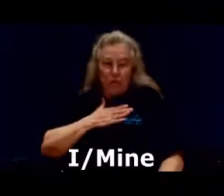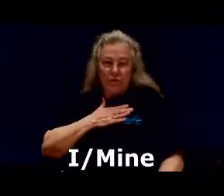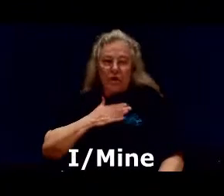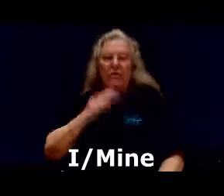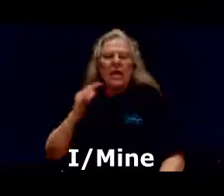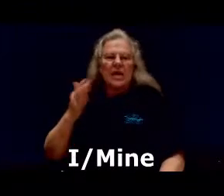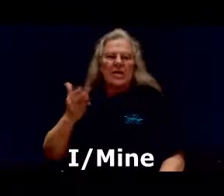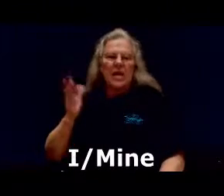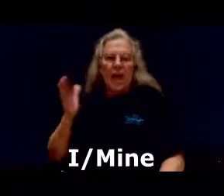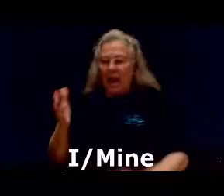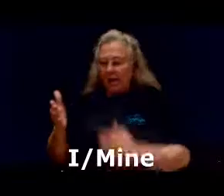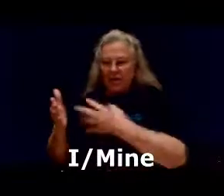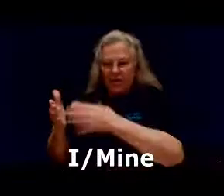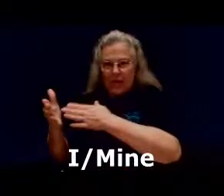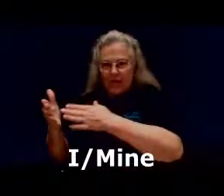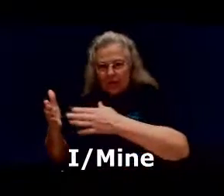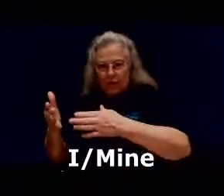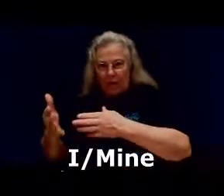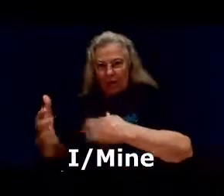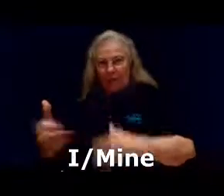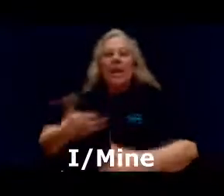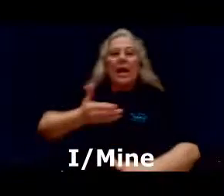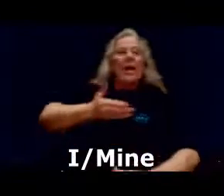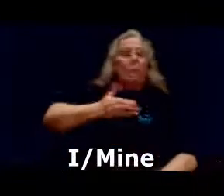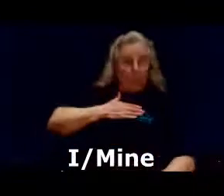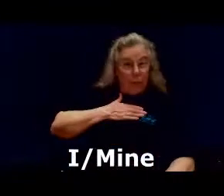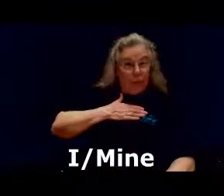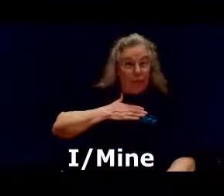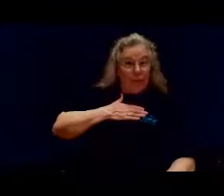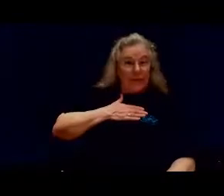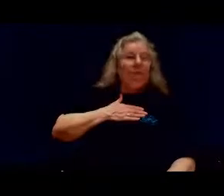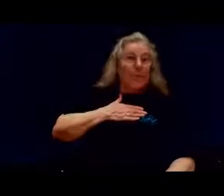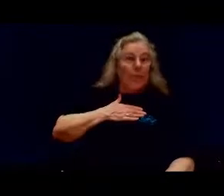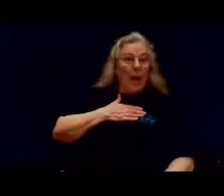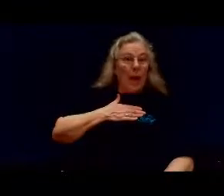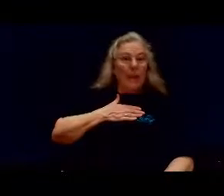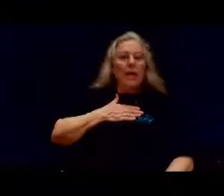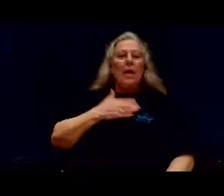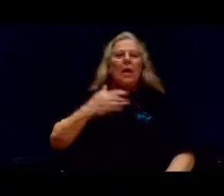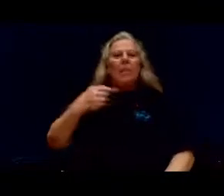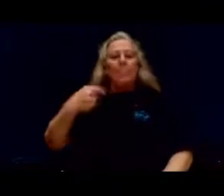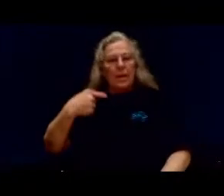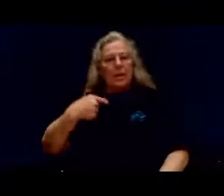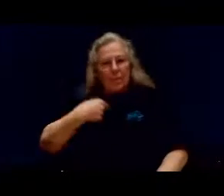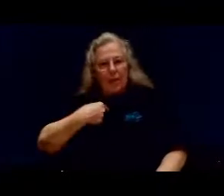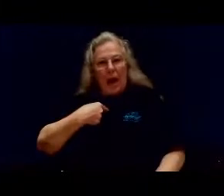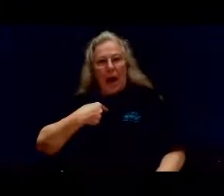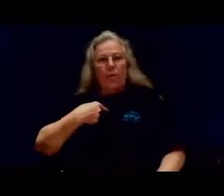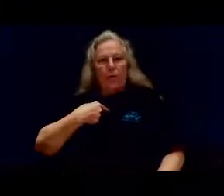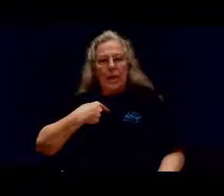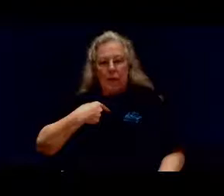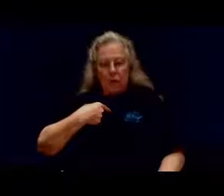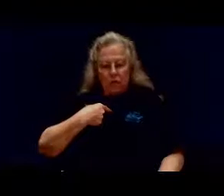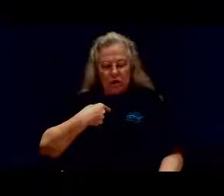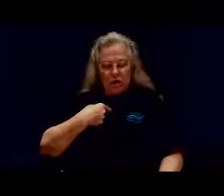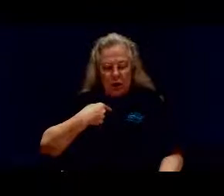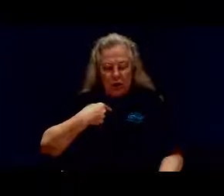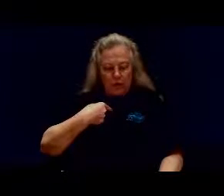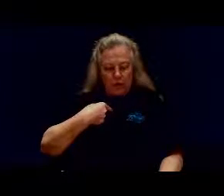yourself. It's like I have things that are out here and I'm going to bring them to myself. They're mine. But I or me, you're just pointing to